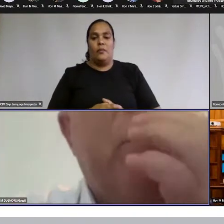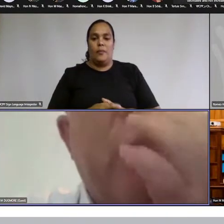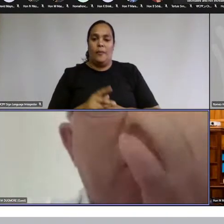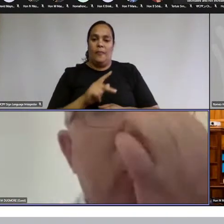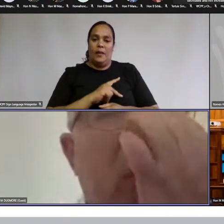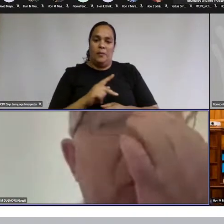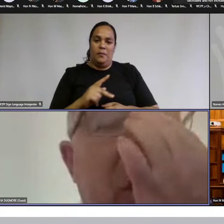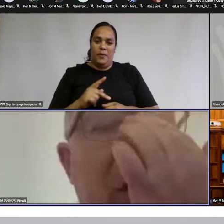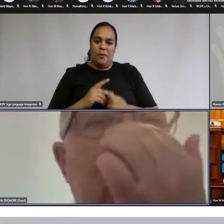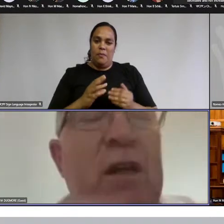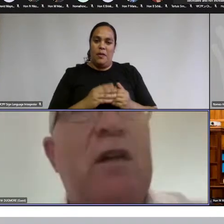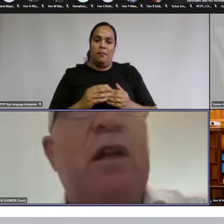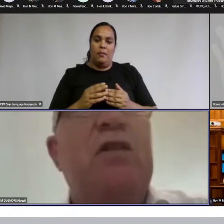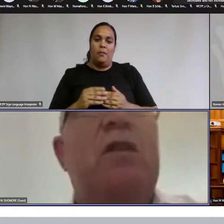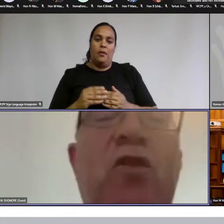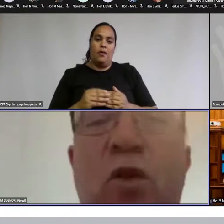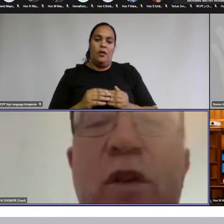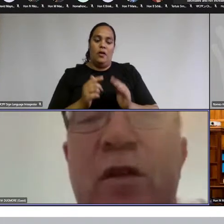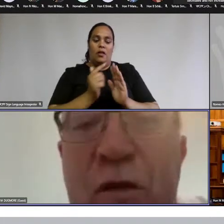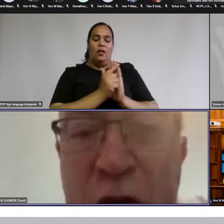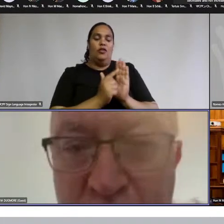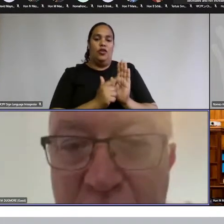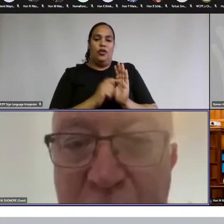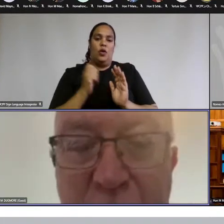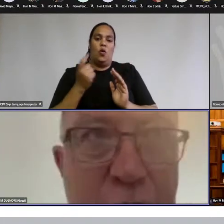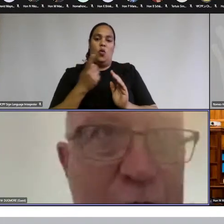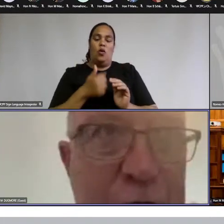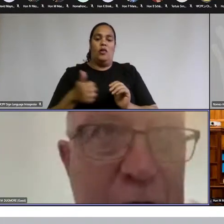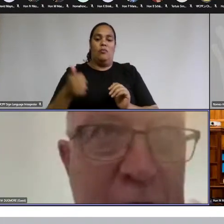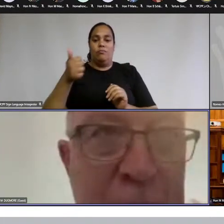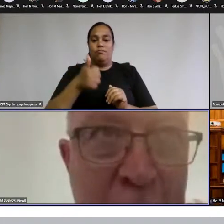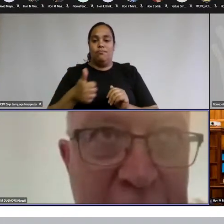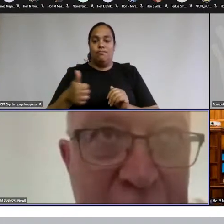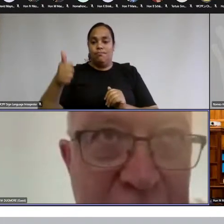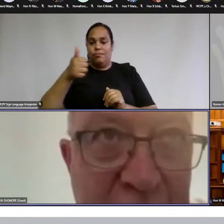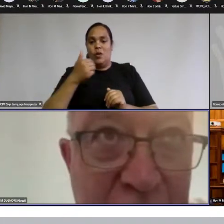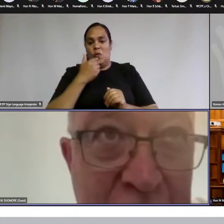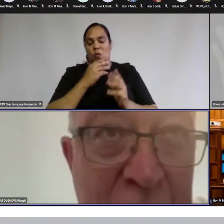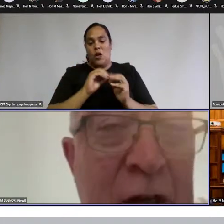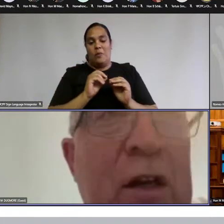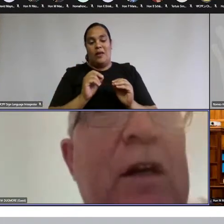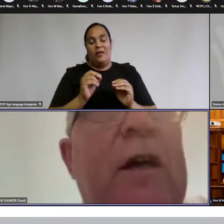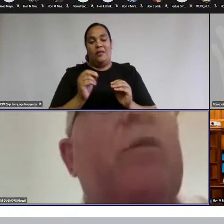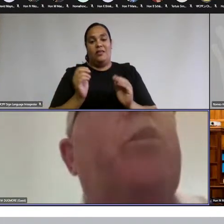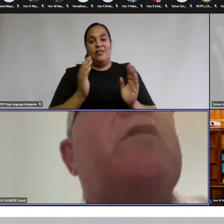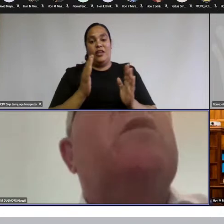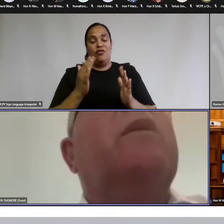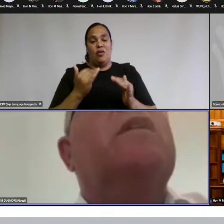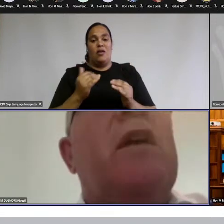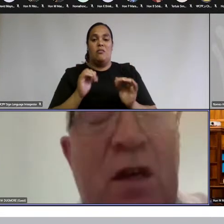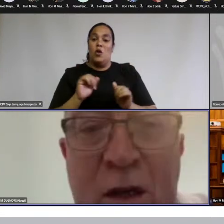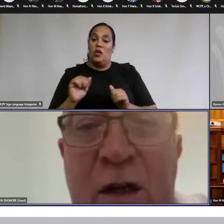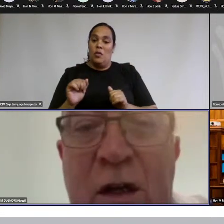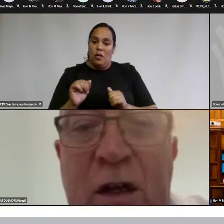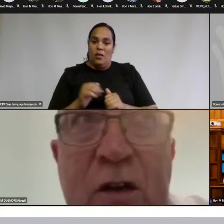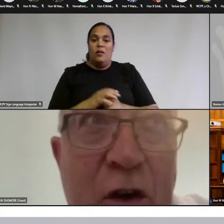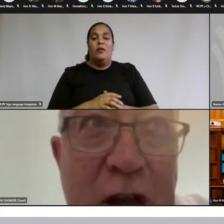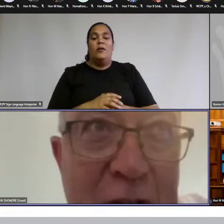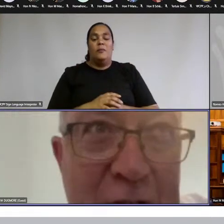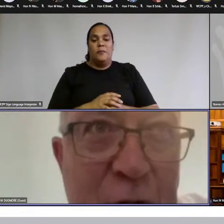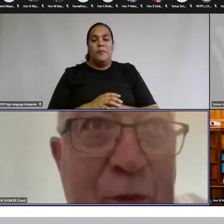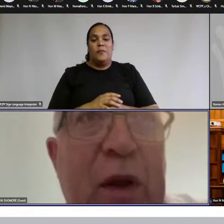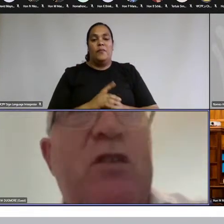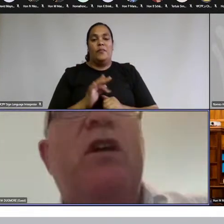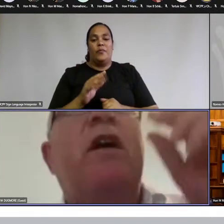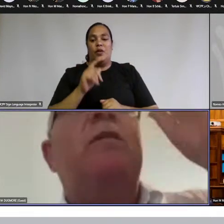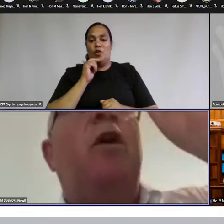Premier, members of the legislature, all the officials who've made this session possible. It really